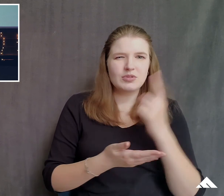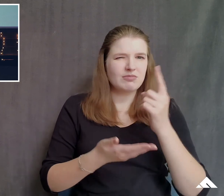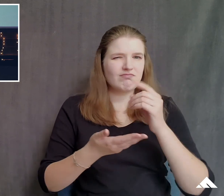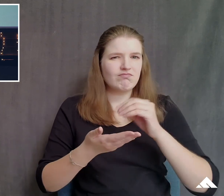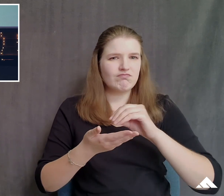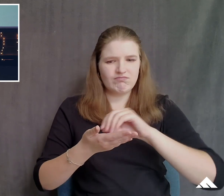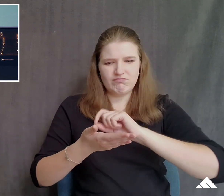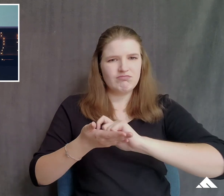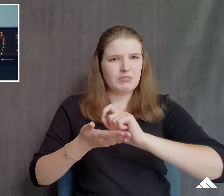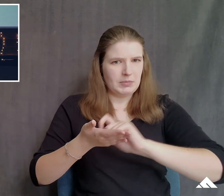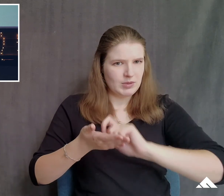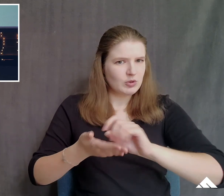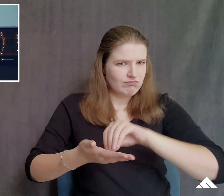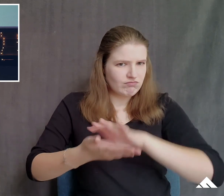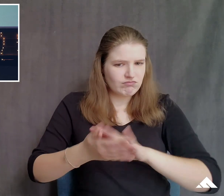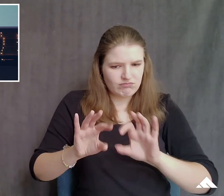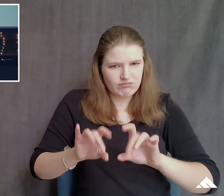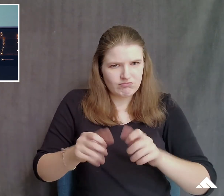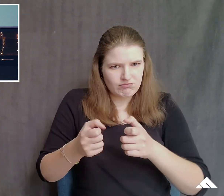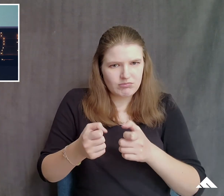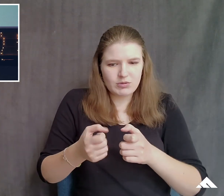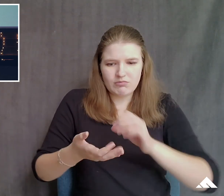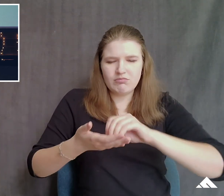that person's name down.